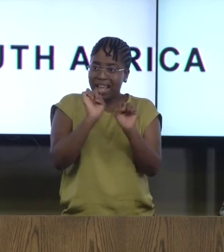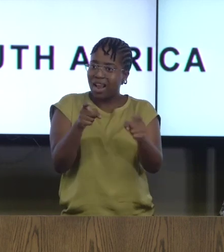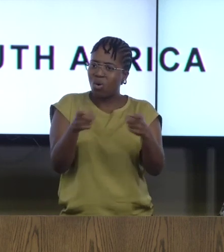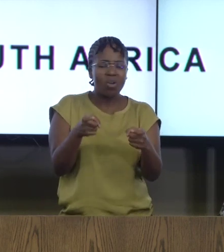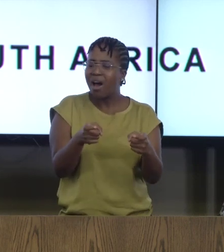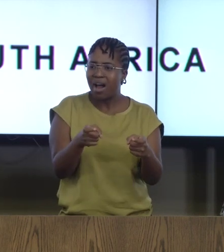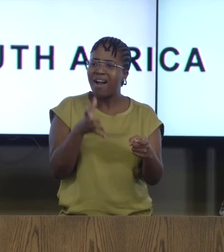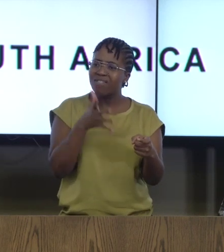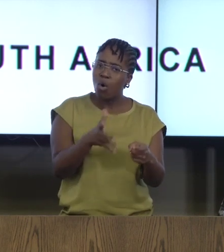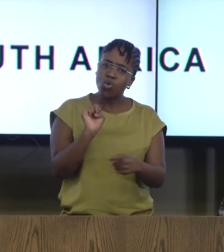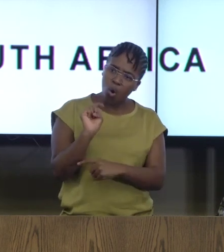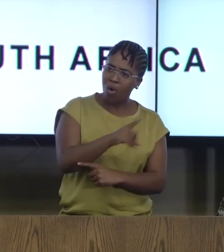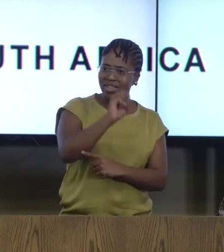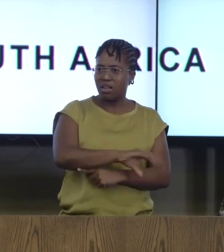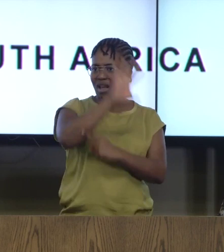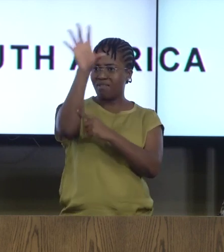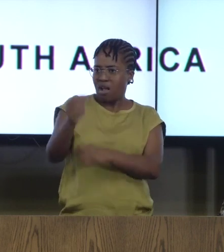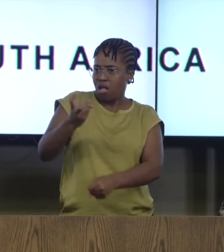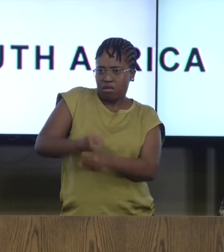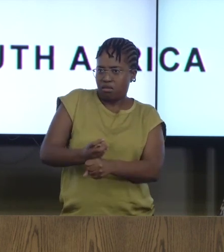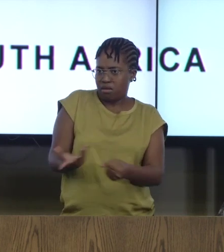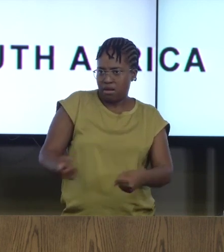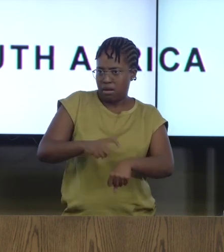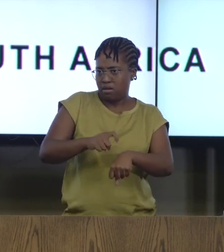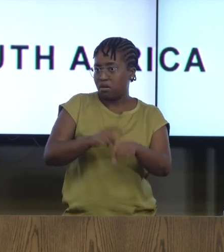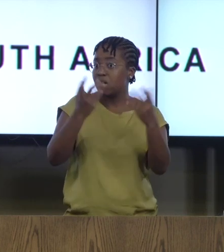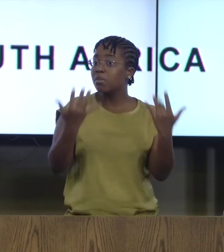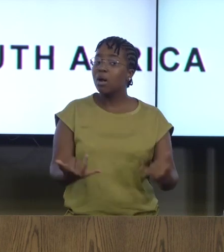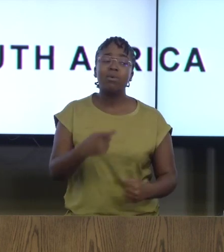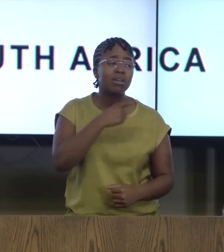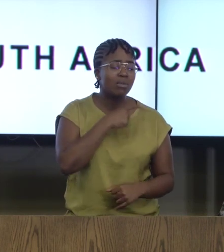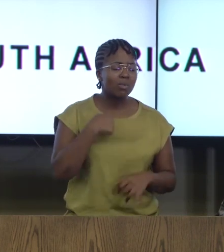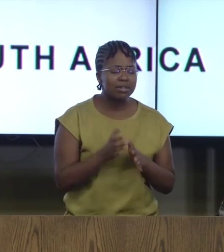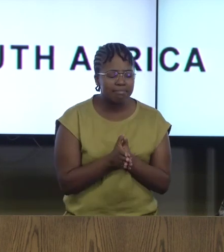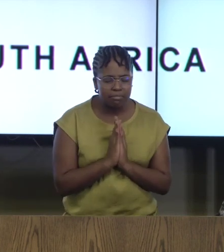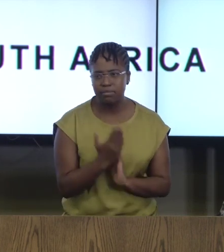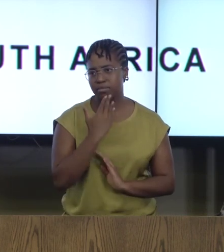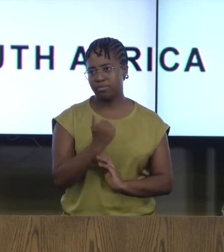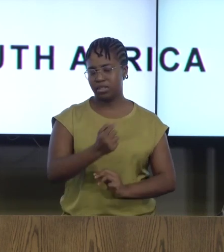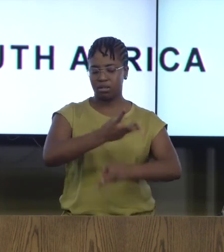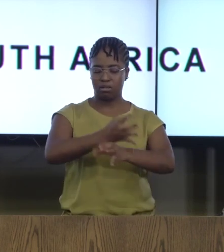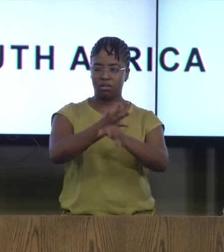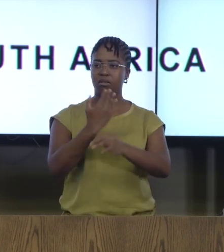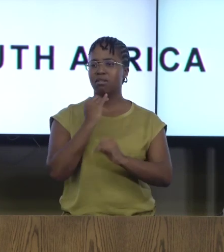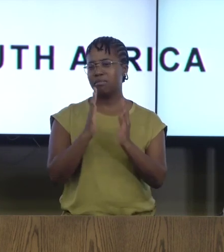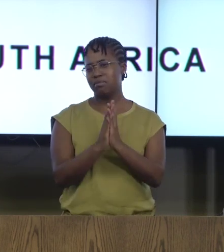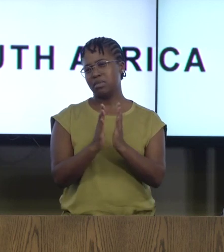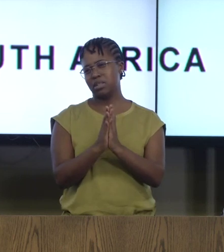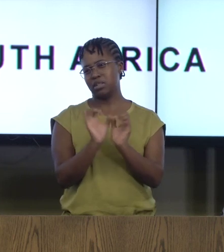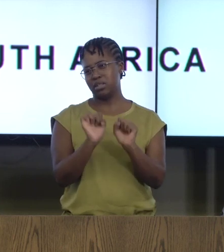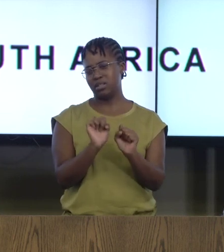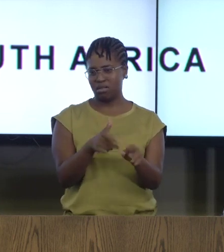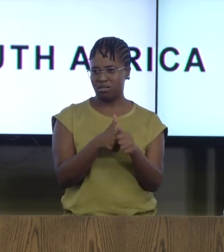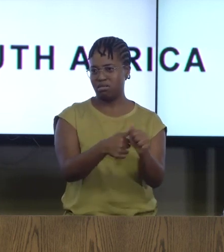entire nation that's finding itself in a difficult period, and therefore we are pleading with parents to please